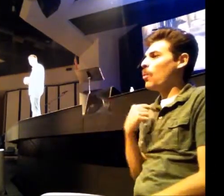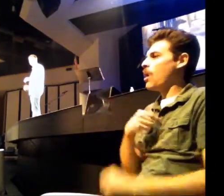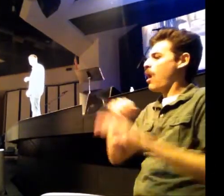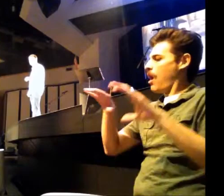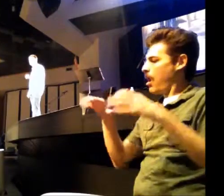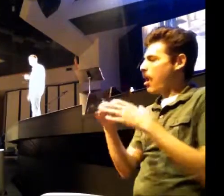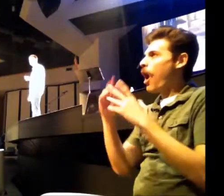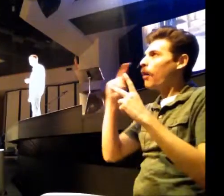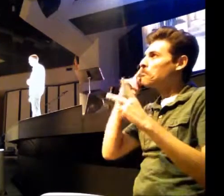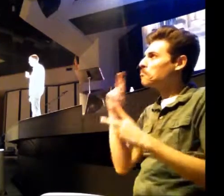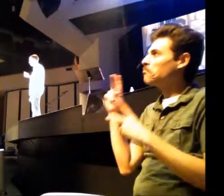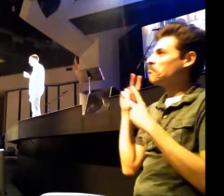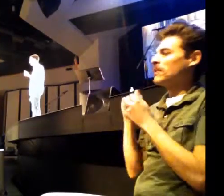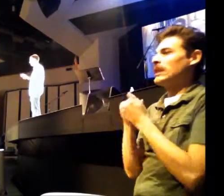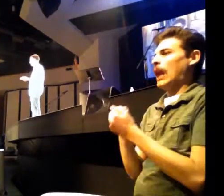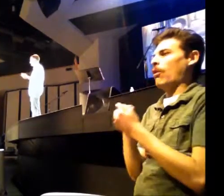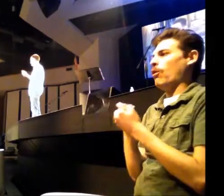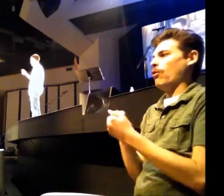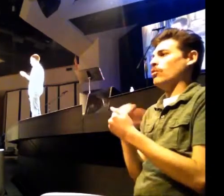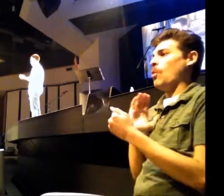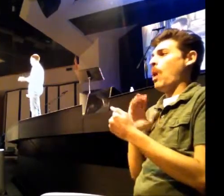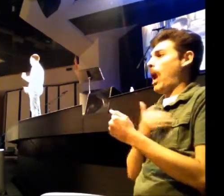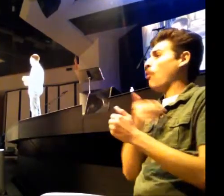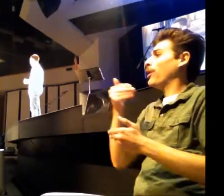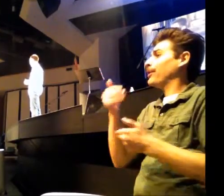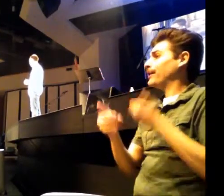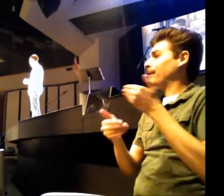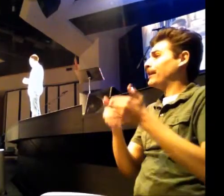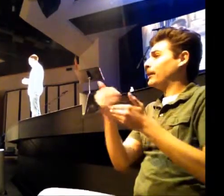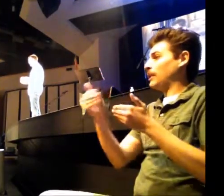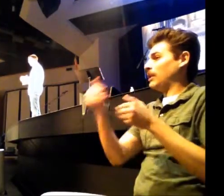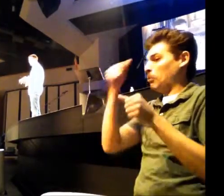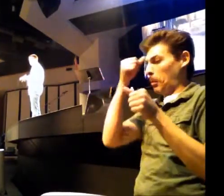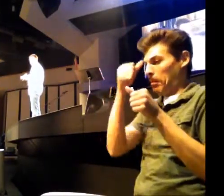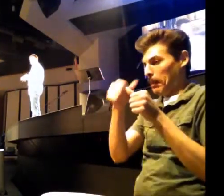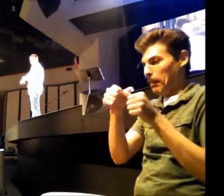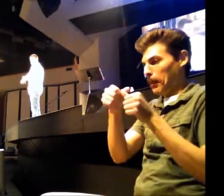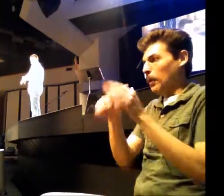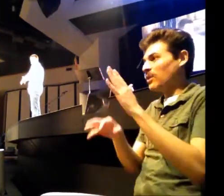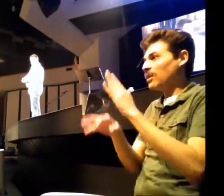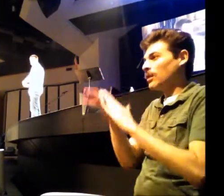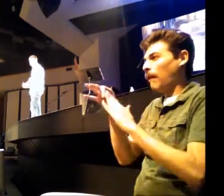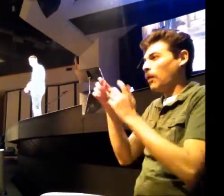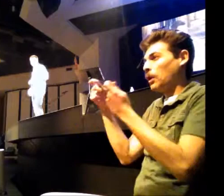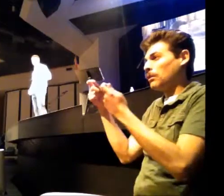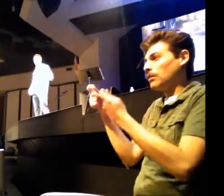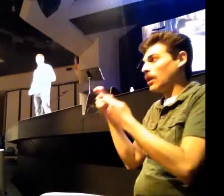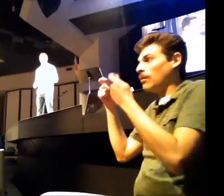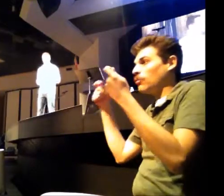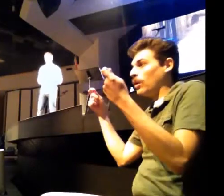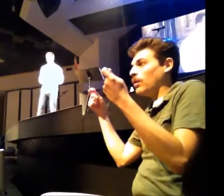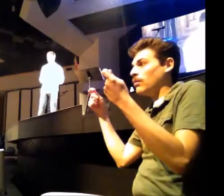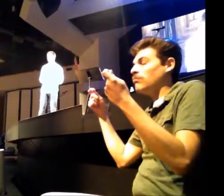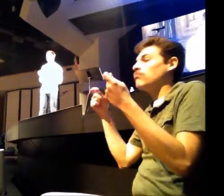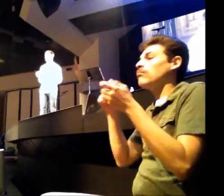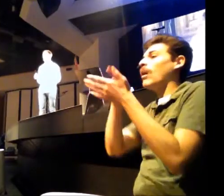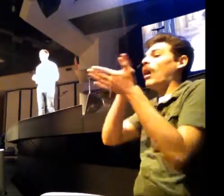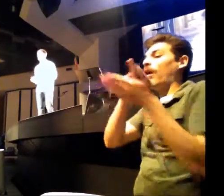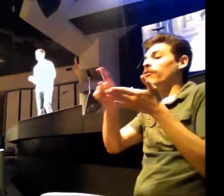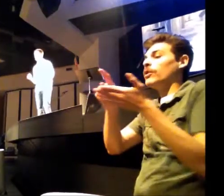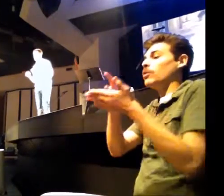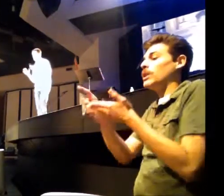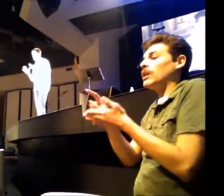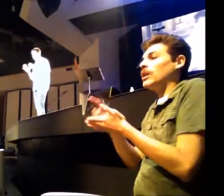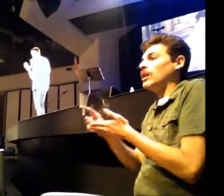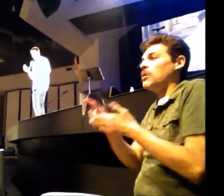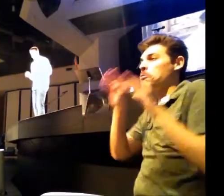next couple weeks in this series, Remember, Discover, and Celebrate, is reflect on one of these three Jewish feasts, one each week, all in